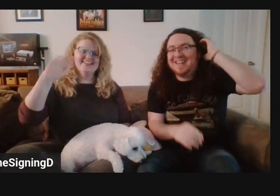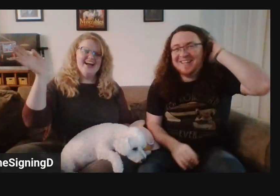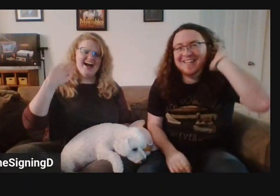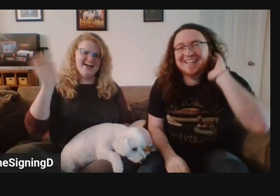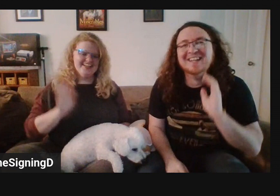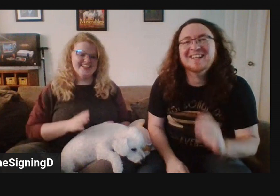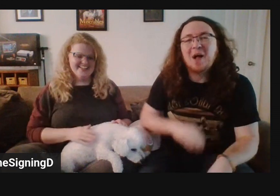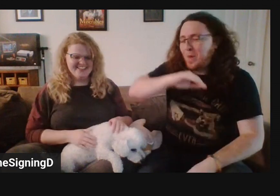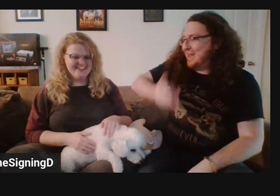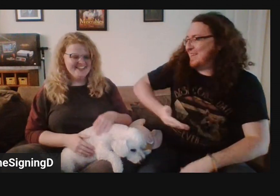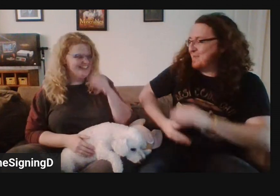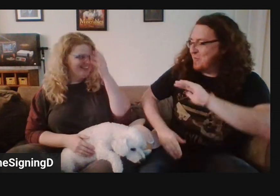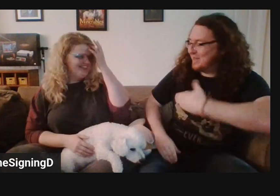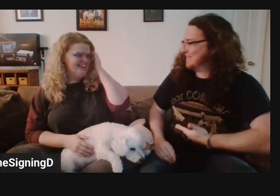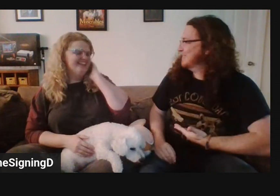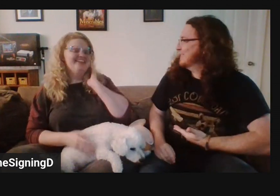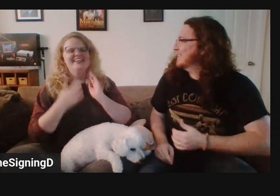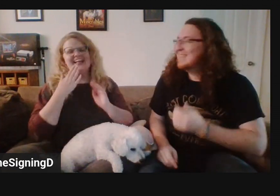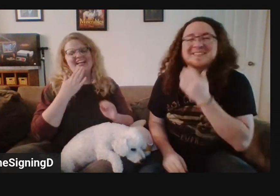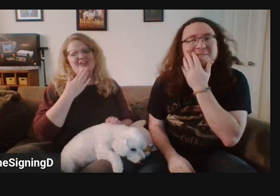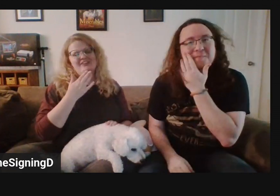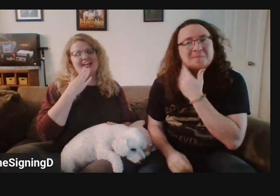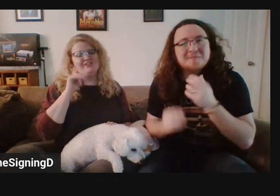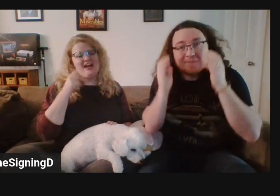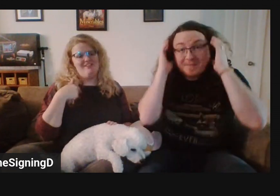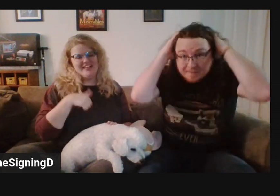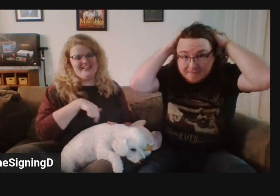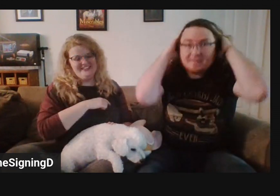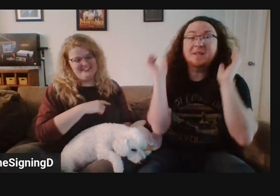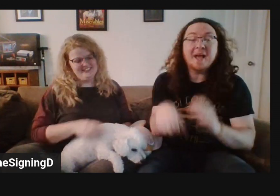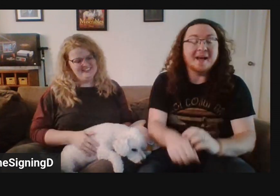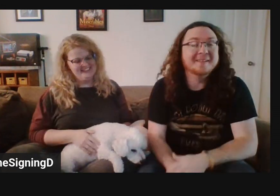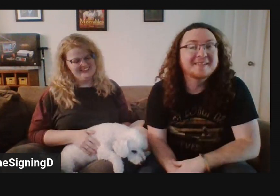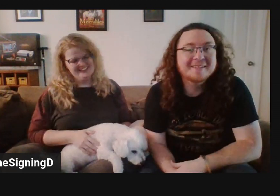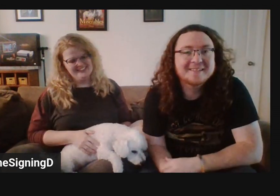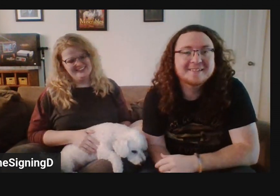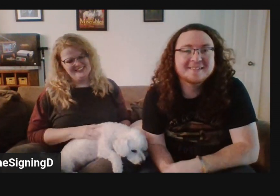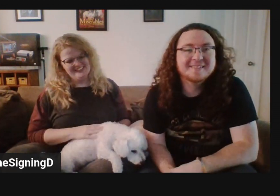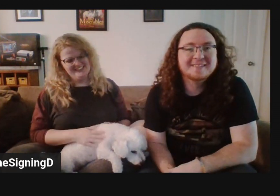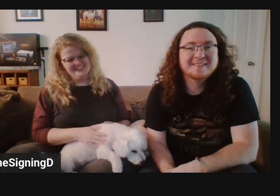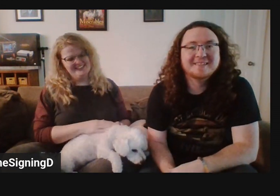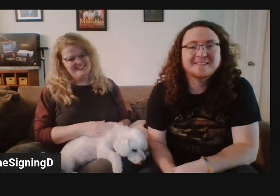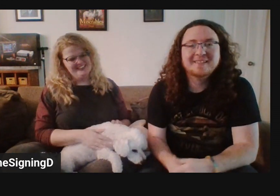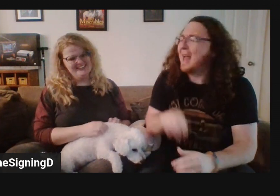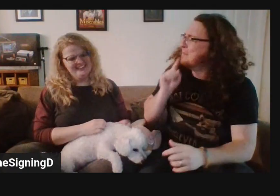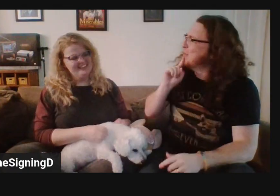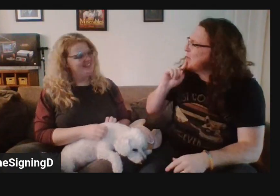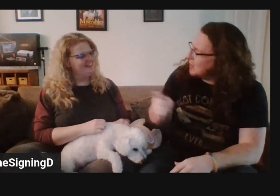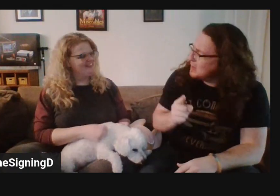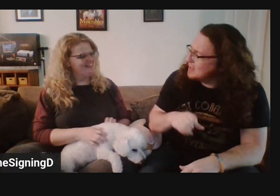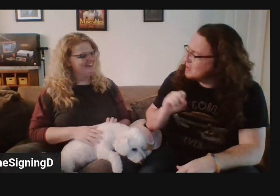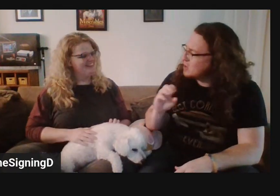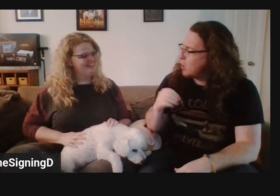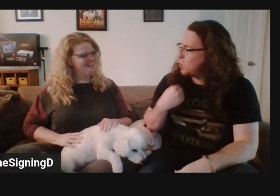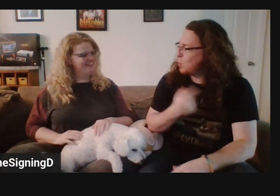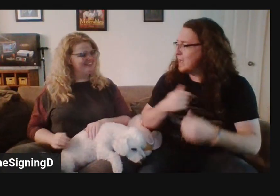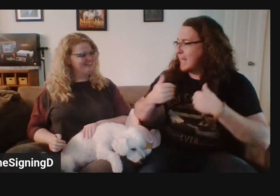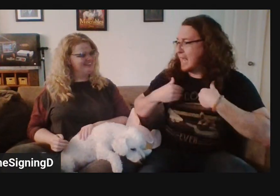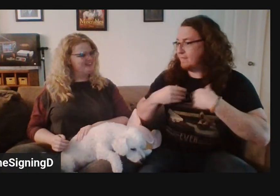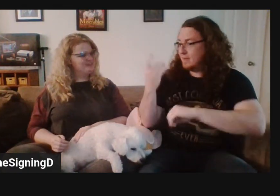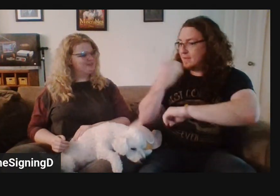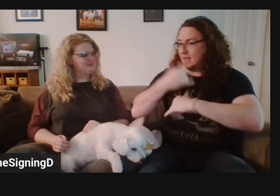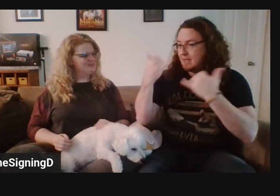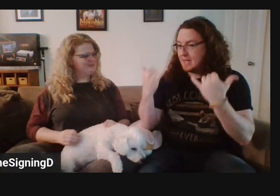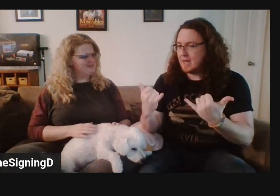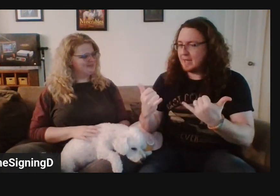Hello. Welcome. Thank you for having us. Yeah. Absolutely. So we have today,